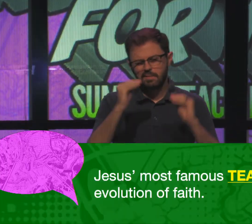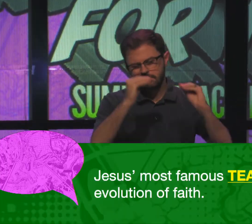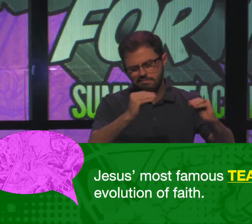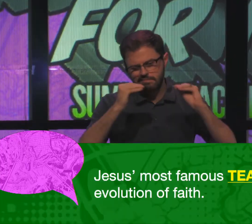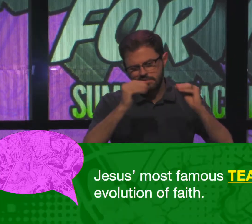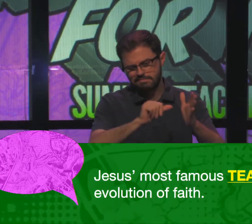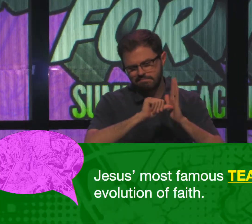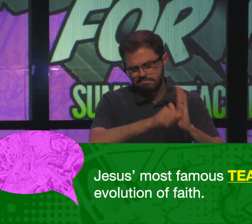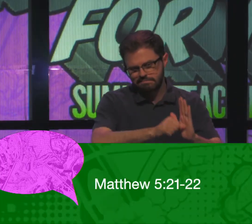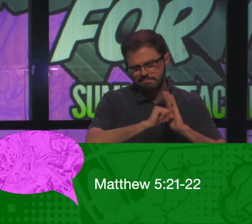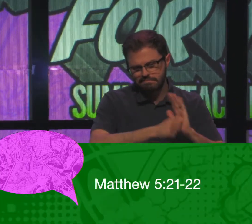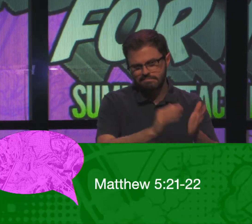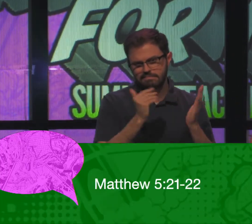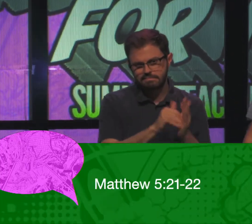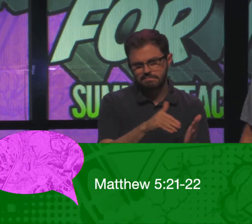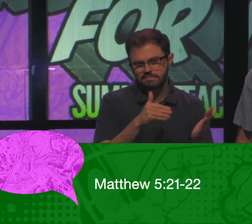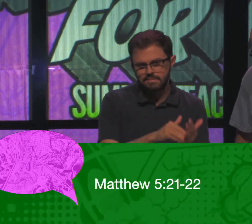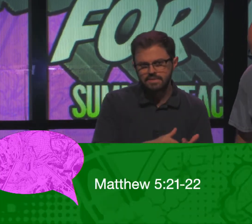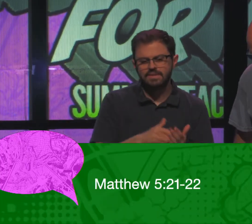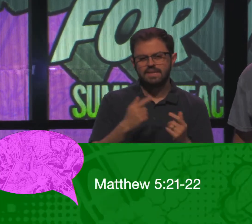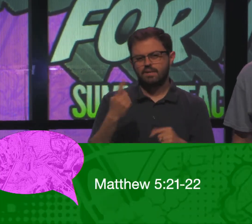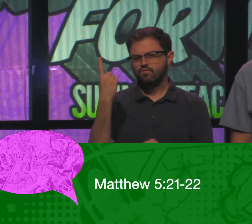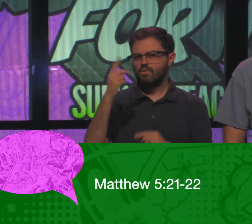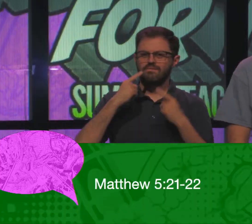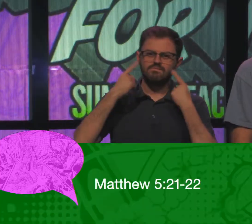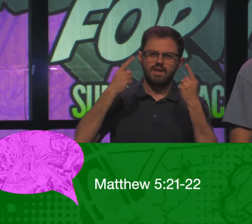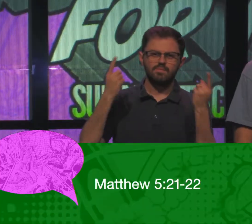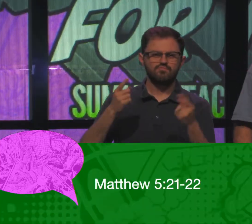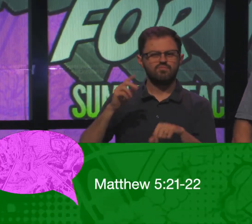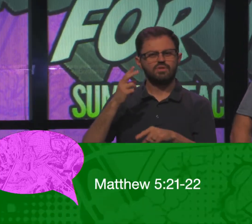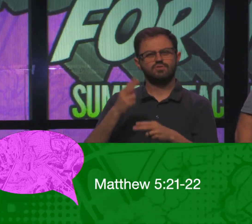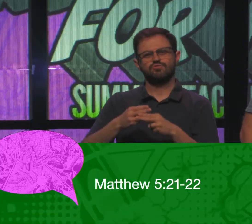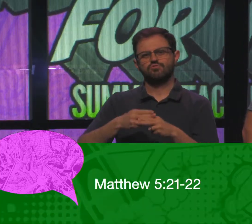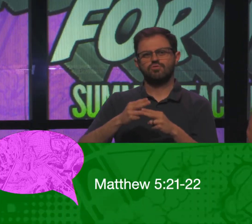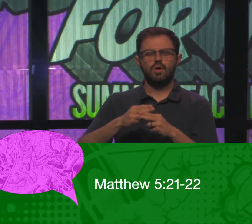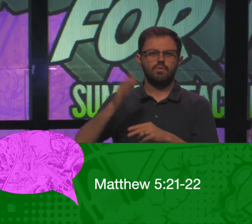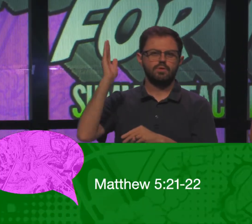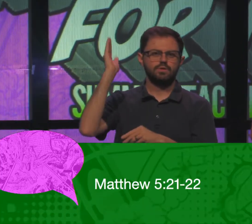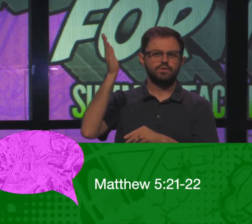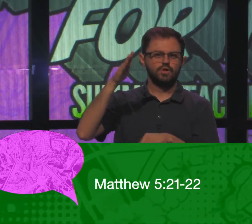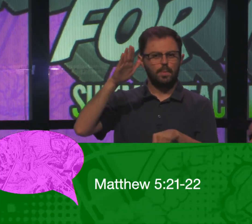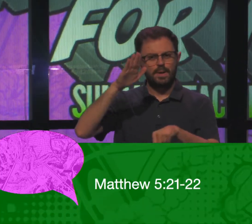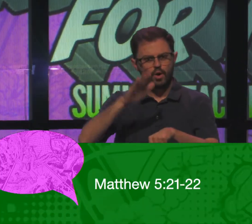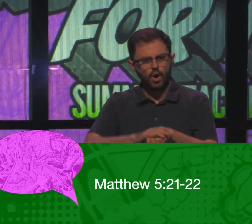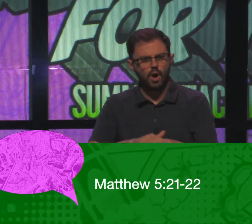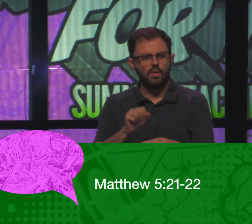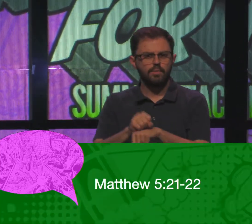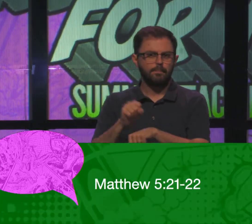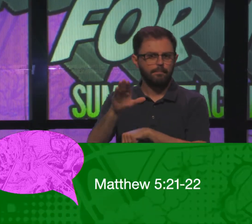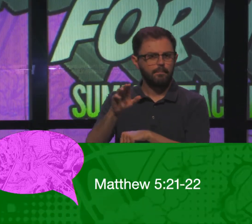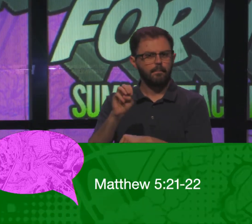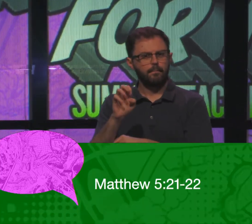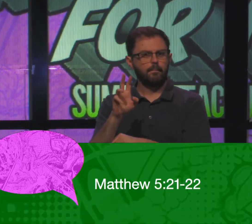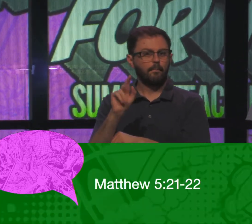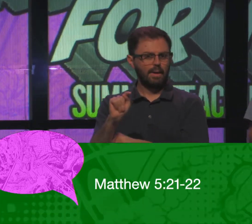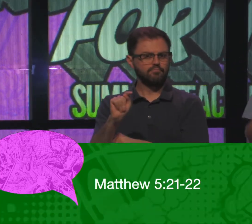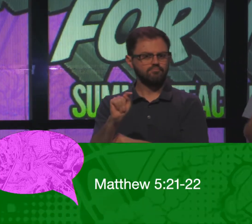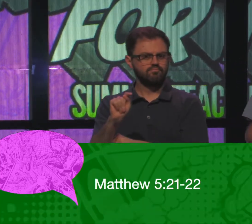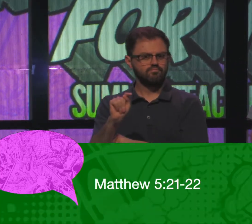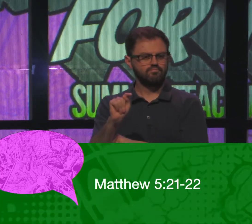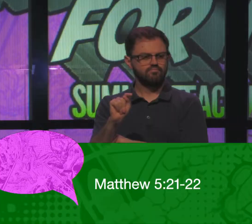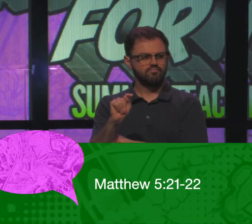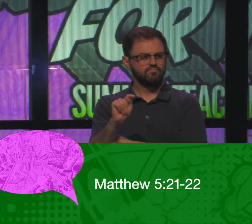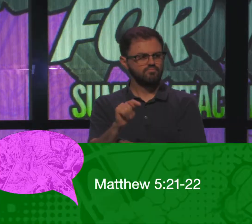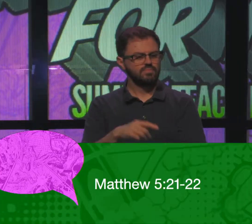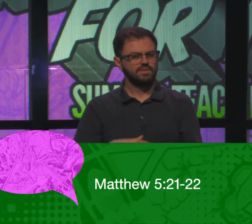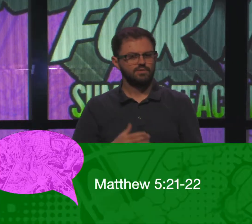Matthew, and it's called the Sermon on the Mount. Good job for those of you that have no life and know that, okay?